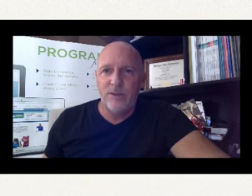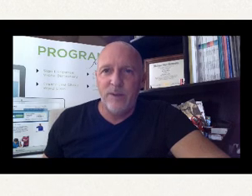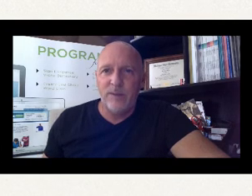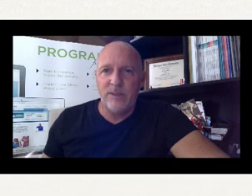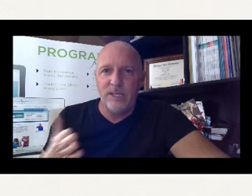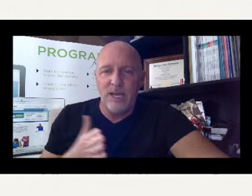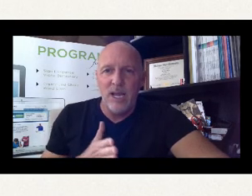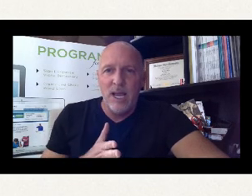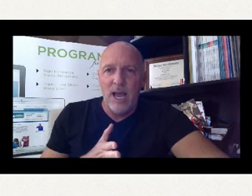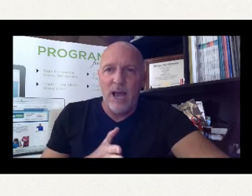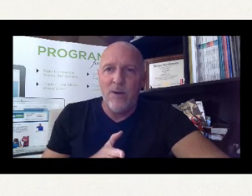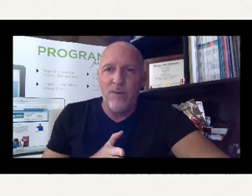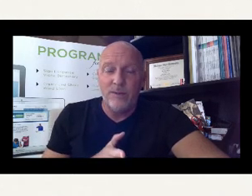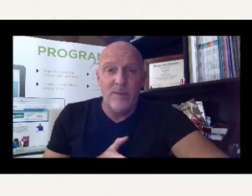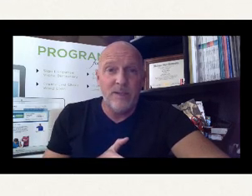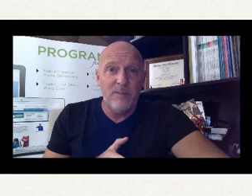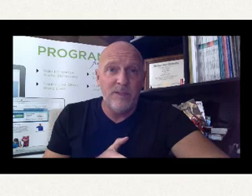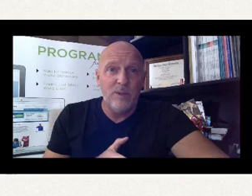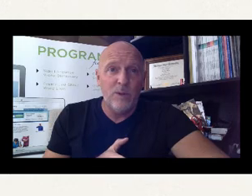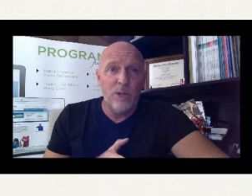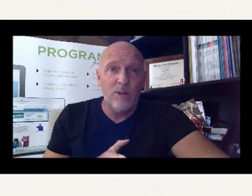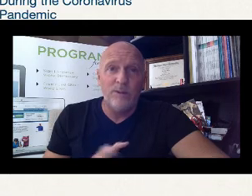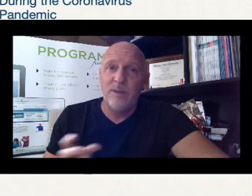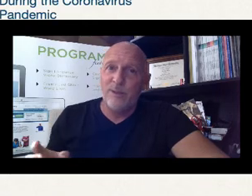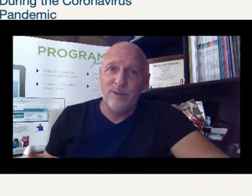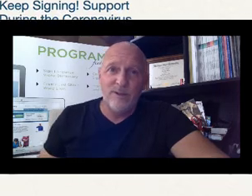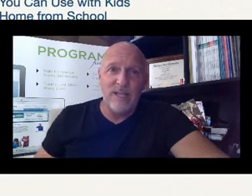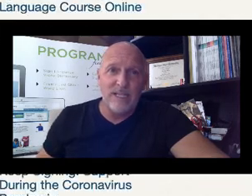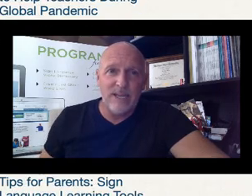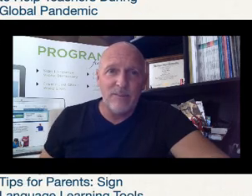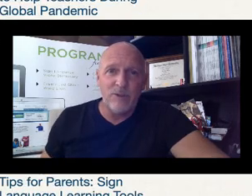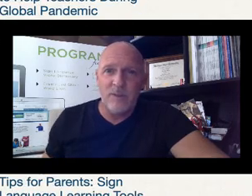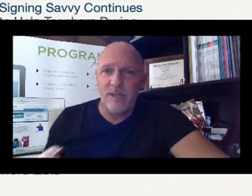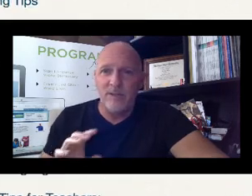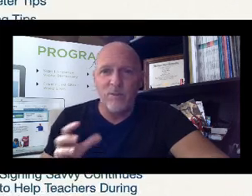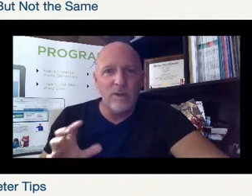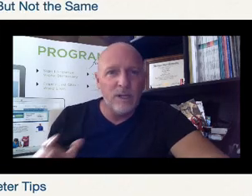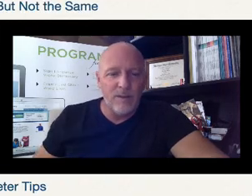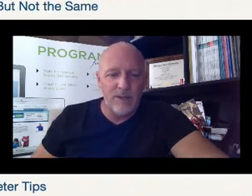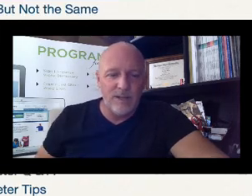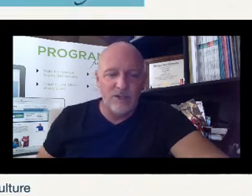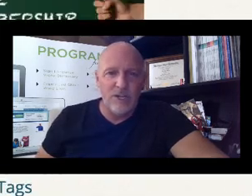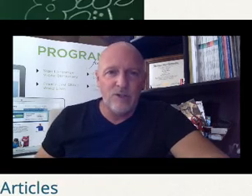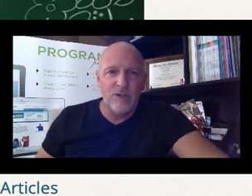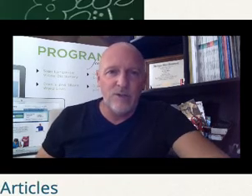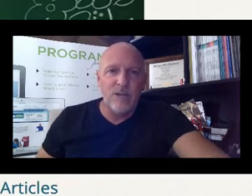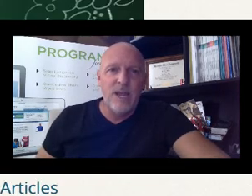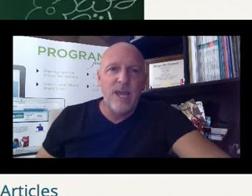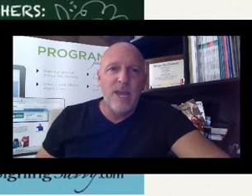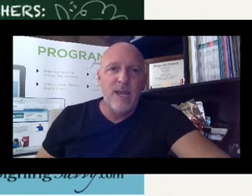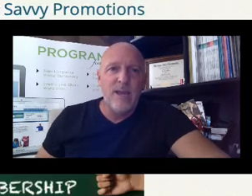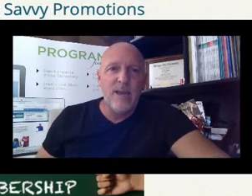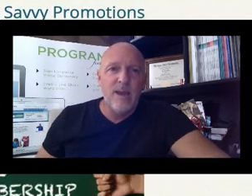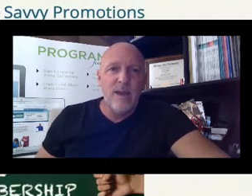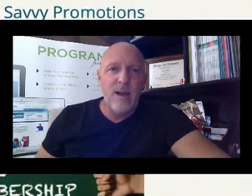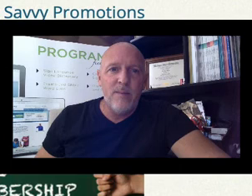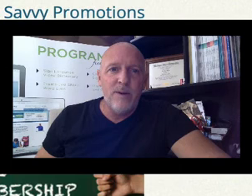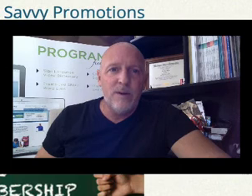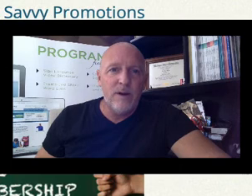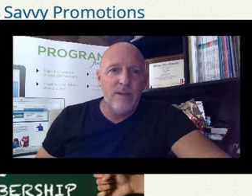able to see how some things can be so close, but they're still not the same just because of one little thing that changed in those. And Brenda Cartwright does